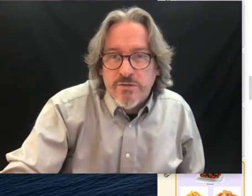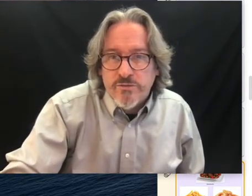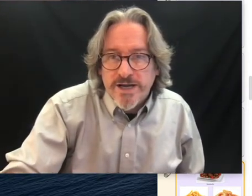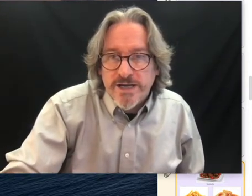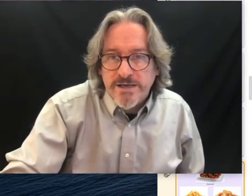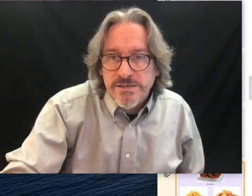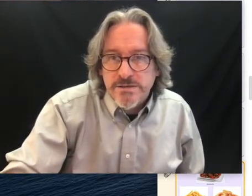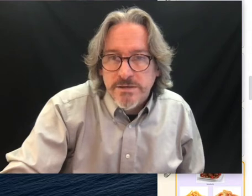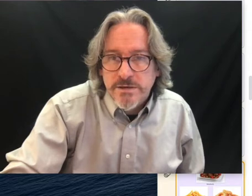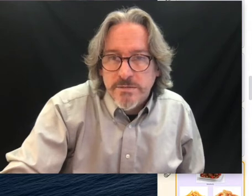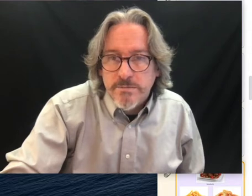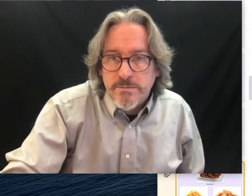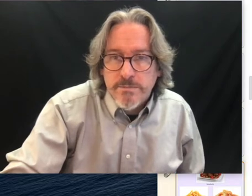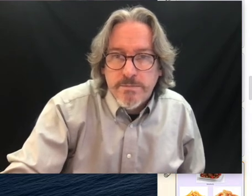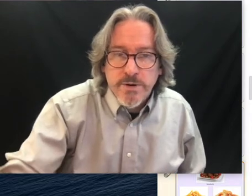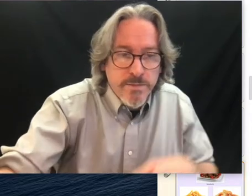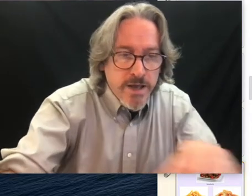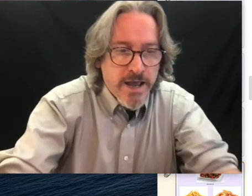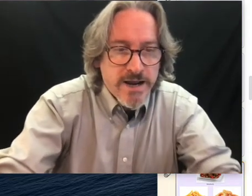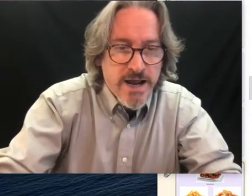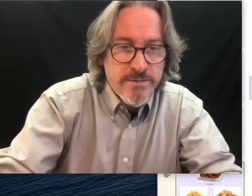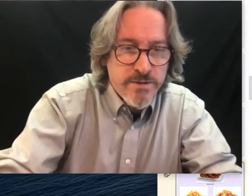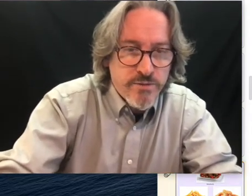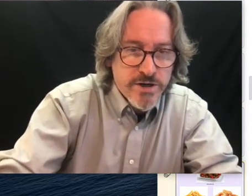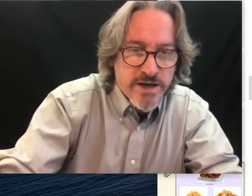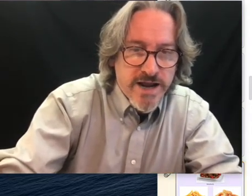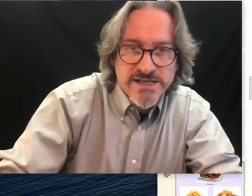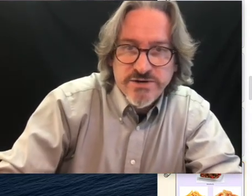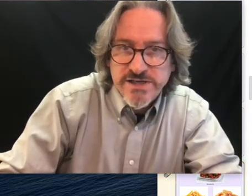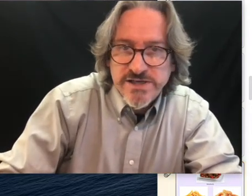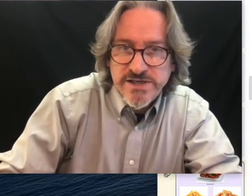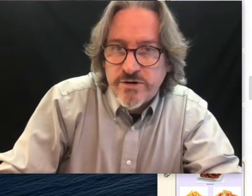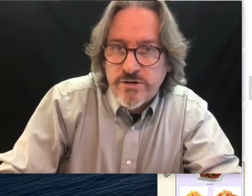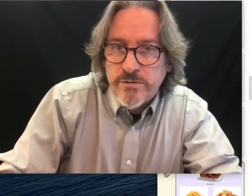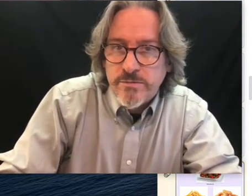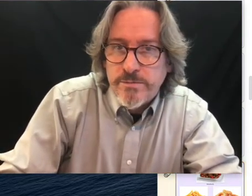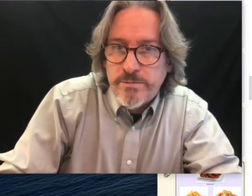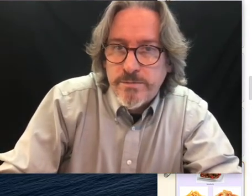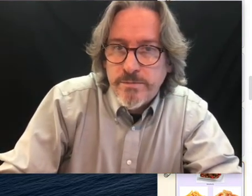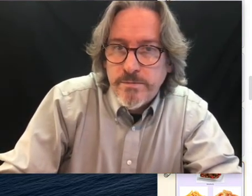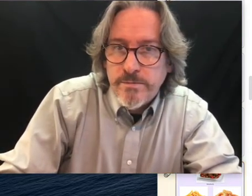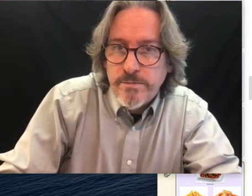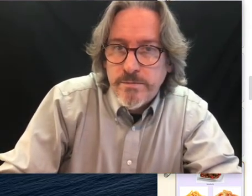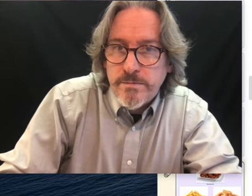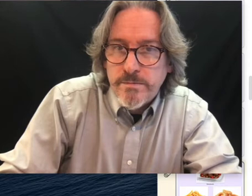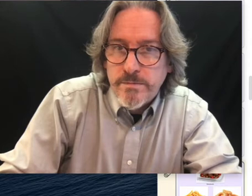fingerspell rings. Boom. And I am going to put an asterisk after,